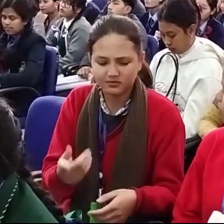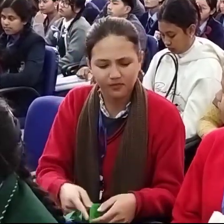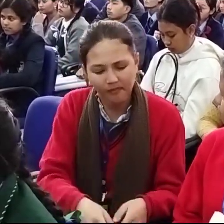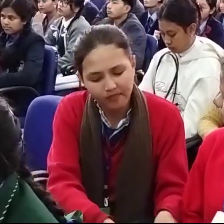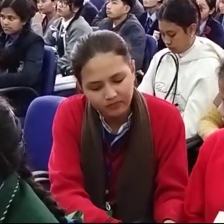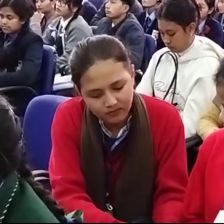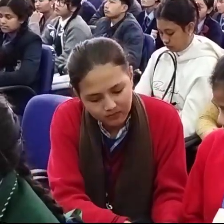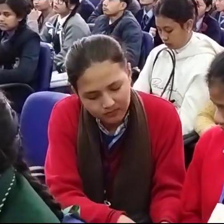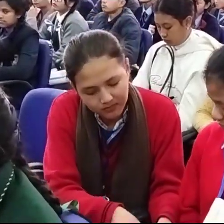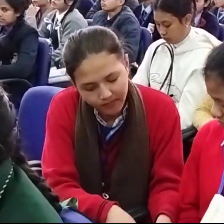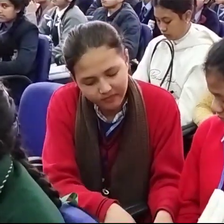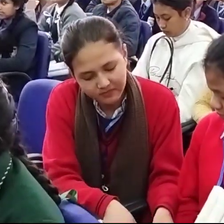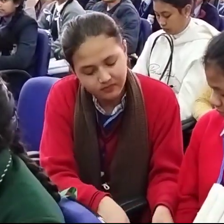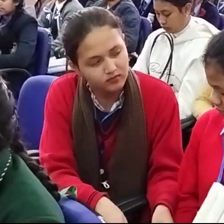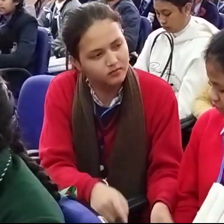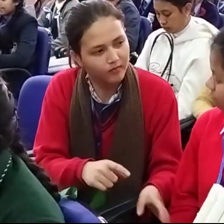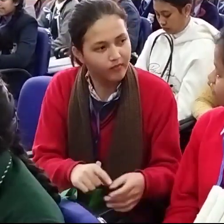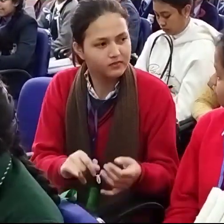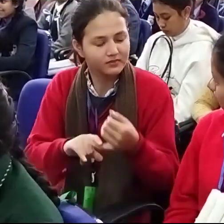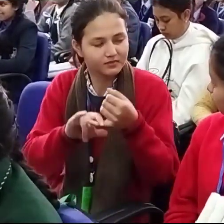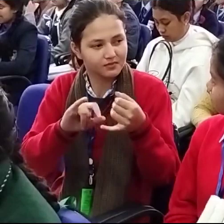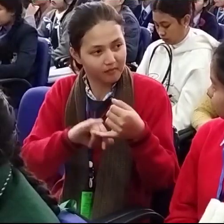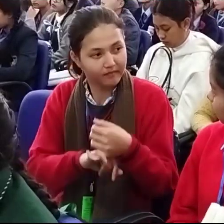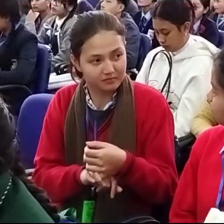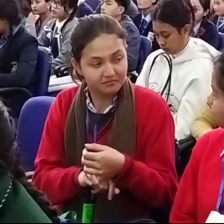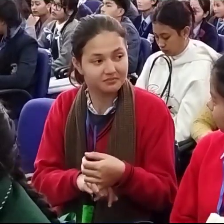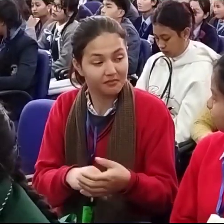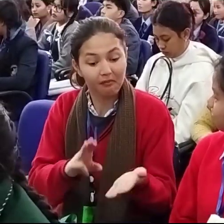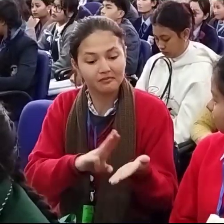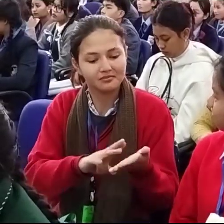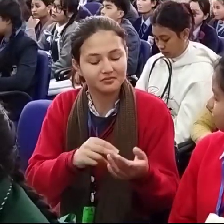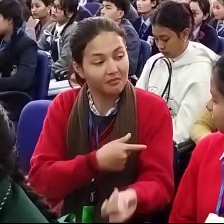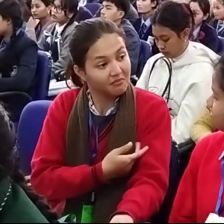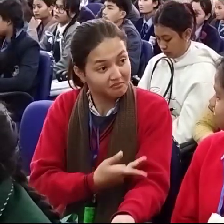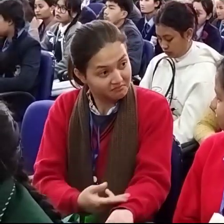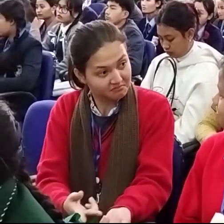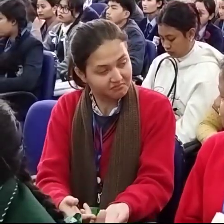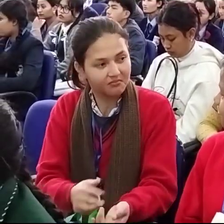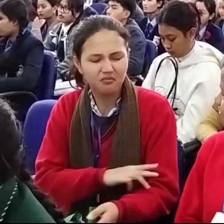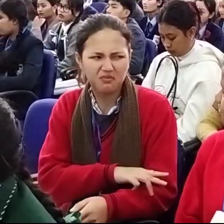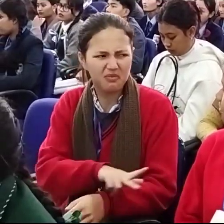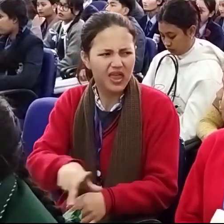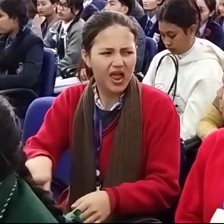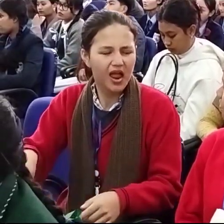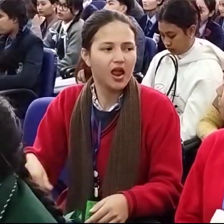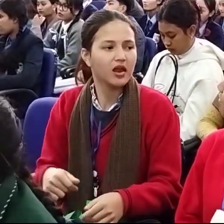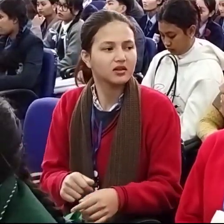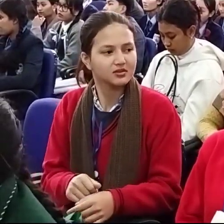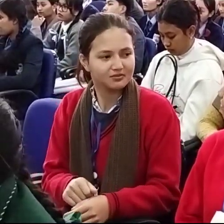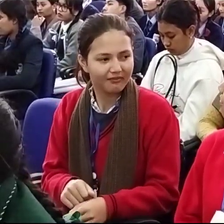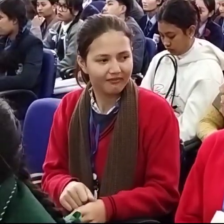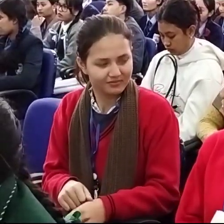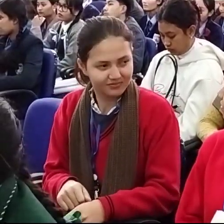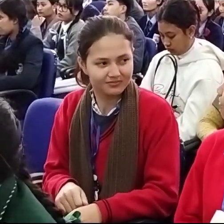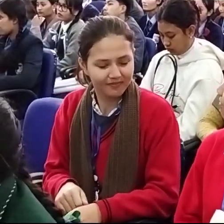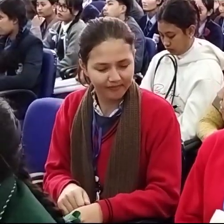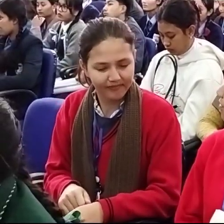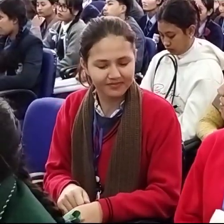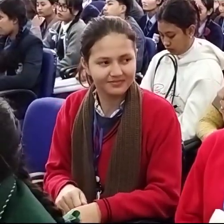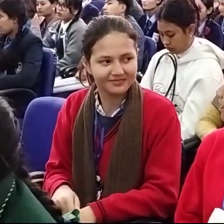hung in the door, on the entrance of a kitchen, which our parents practice, which again is a belief that if they do that, it